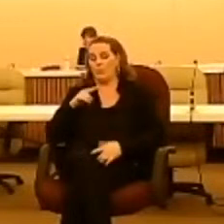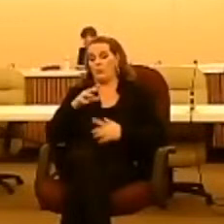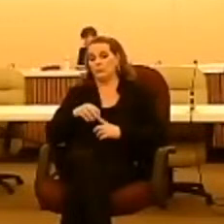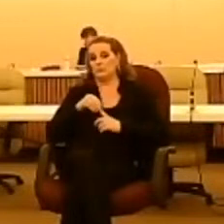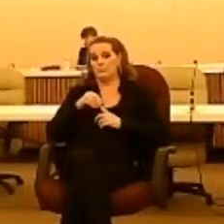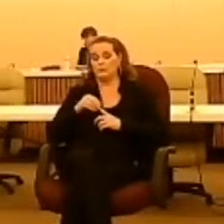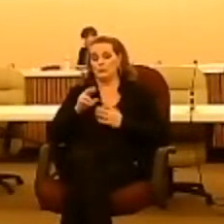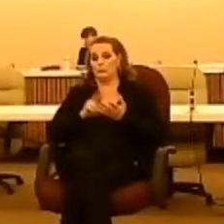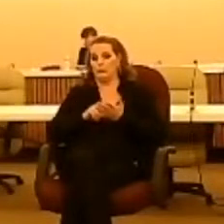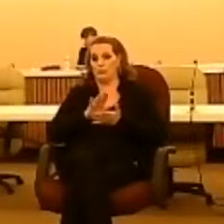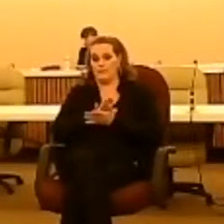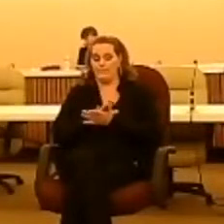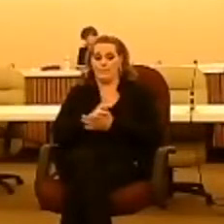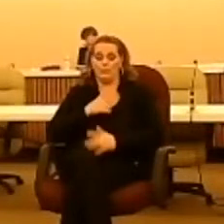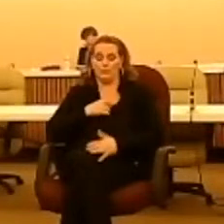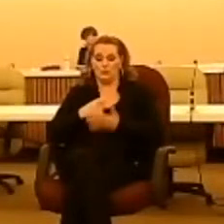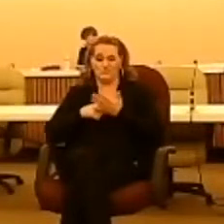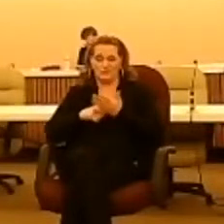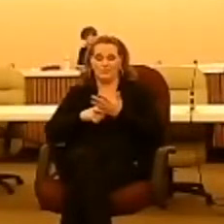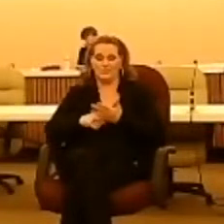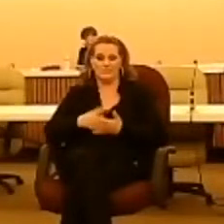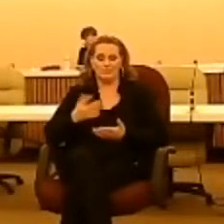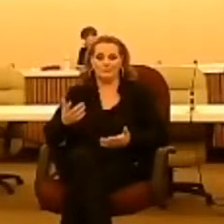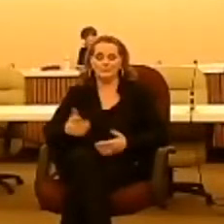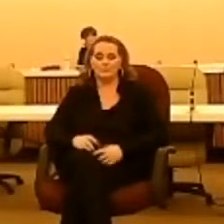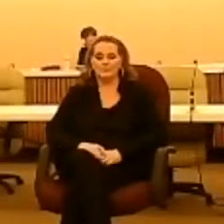permit that we just discussed.